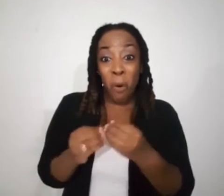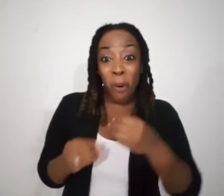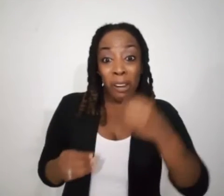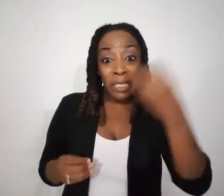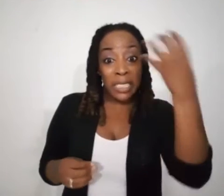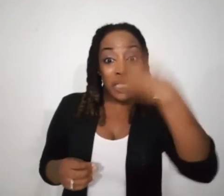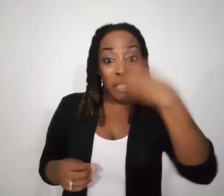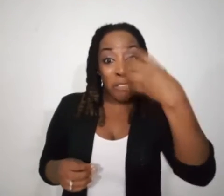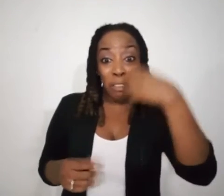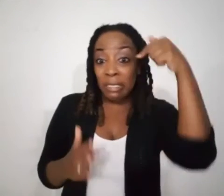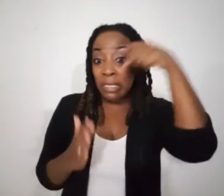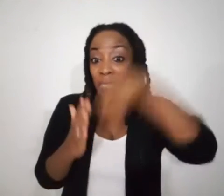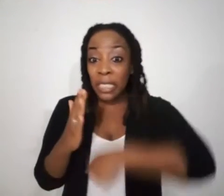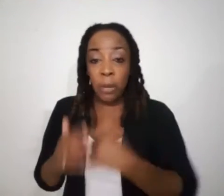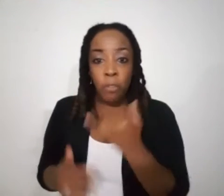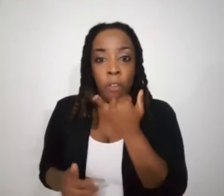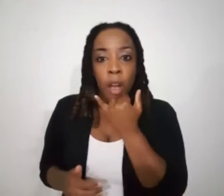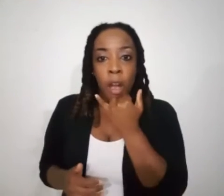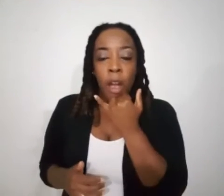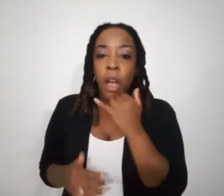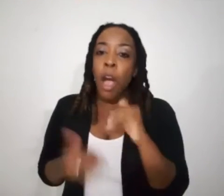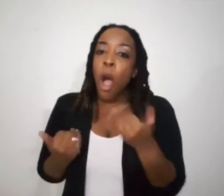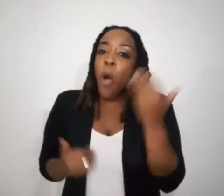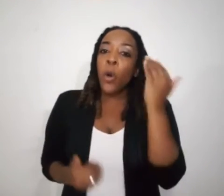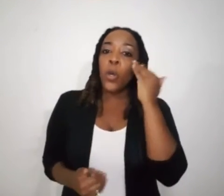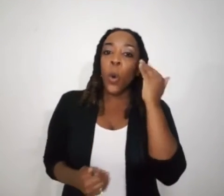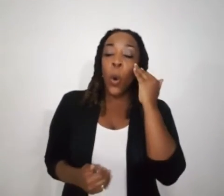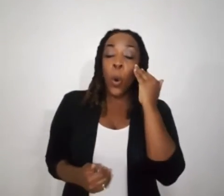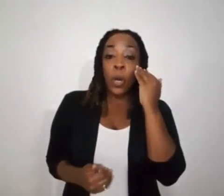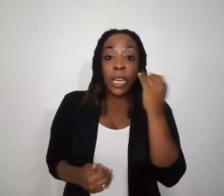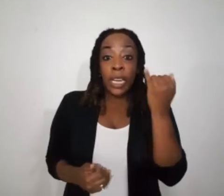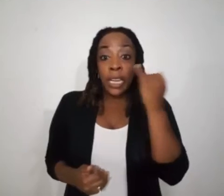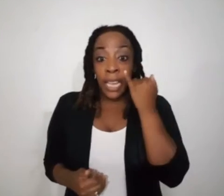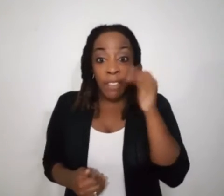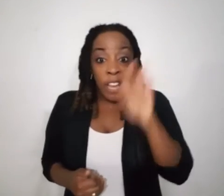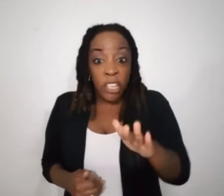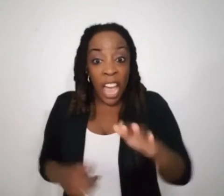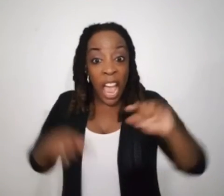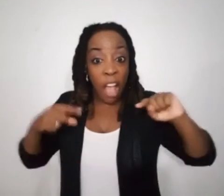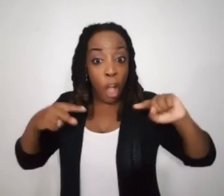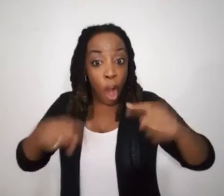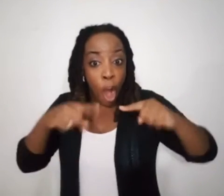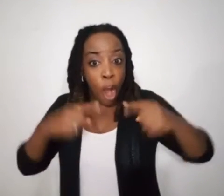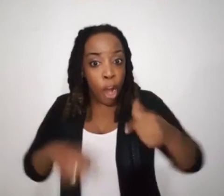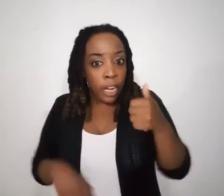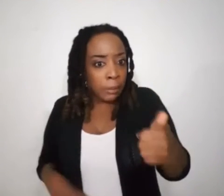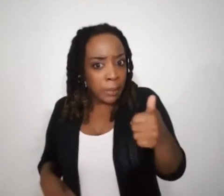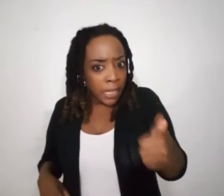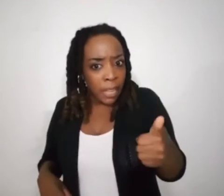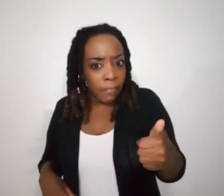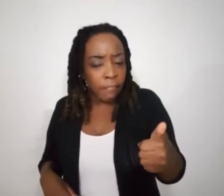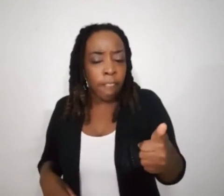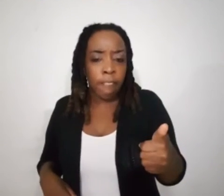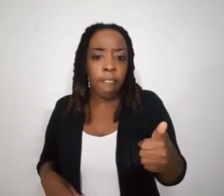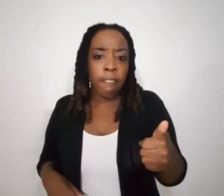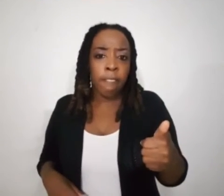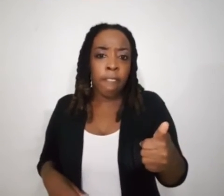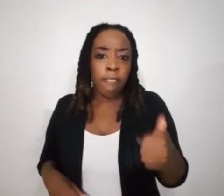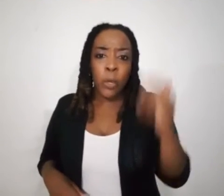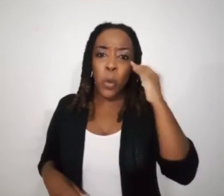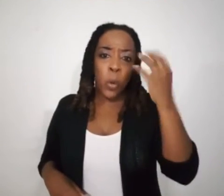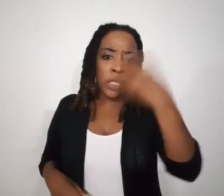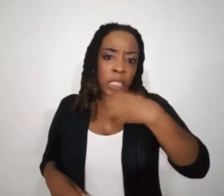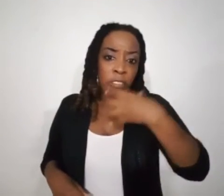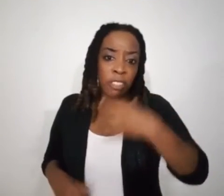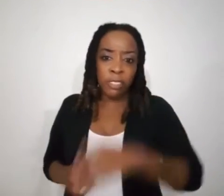because in the tantrum, the child hurts themselves, because most tantrums, children don't hurt themselves. And you